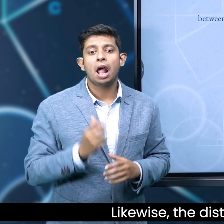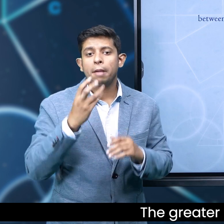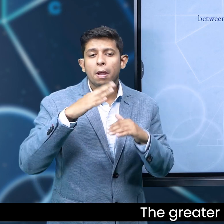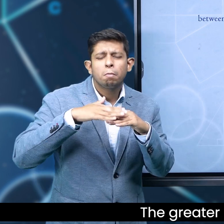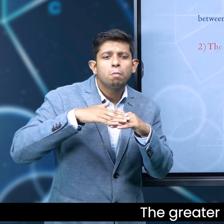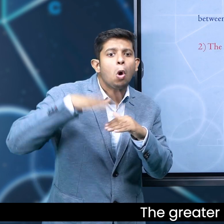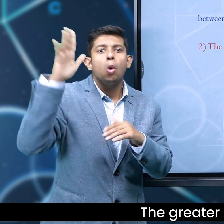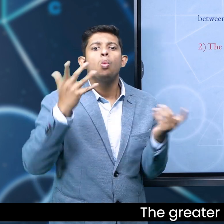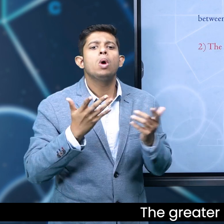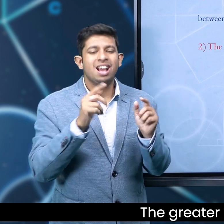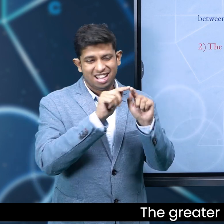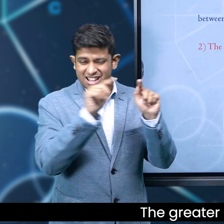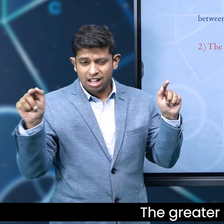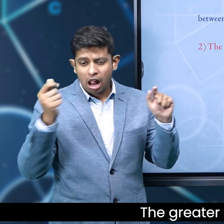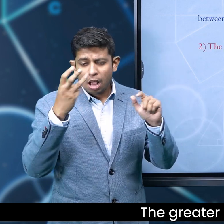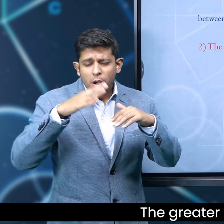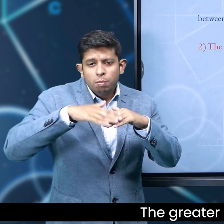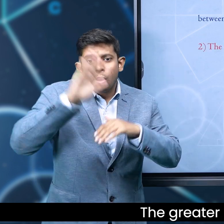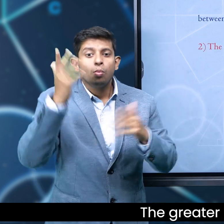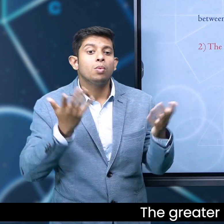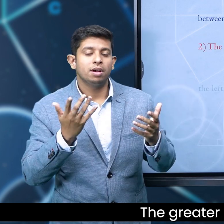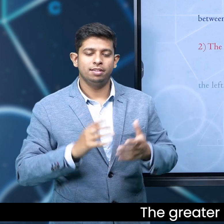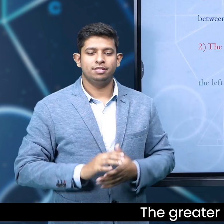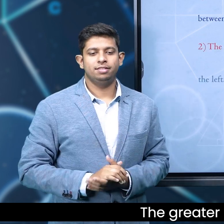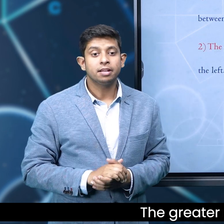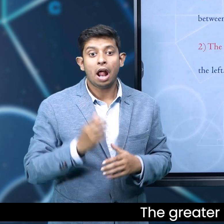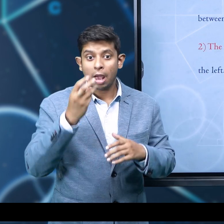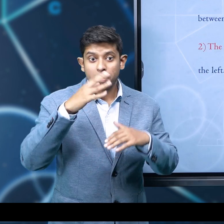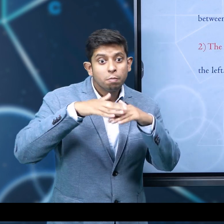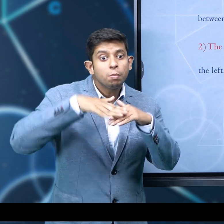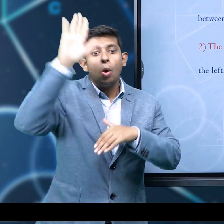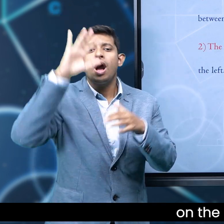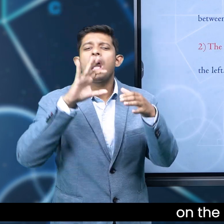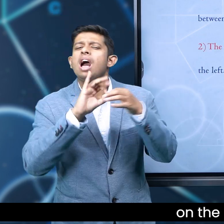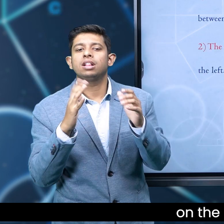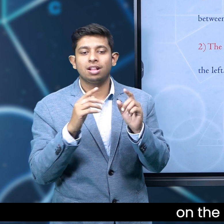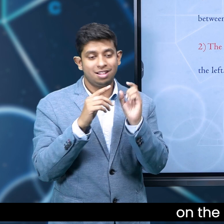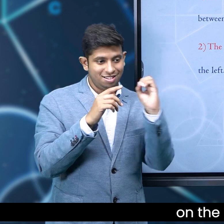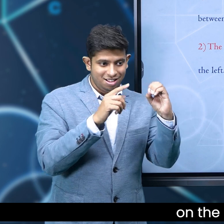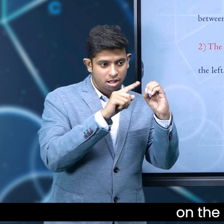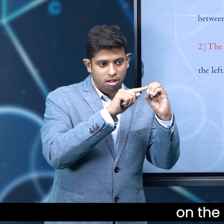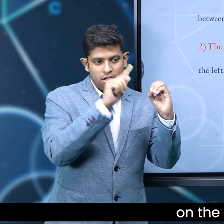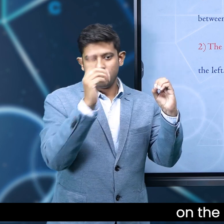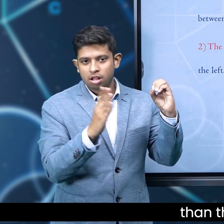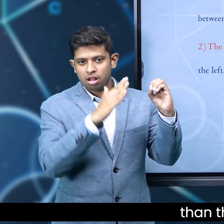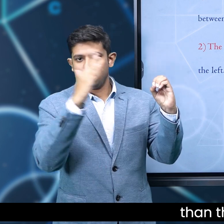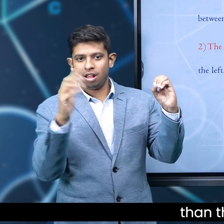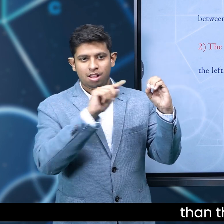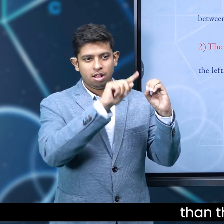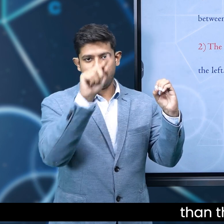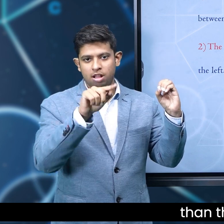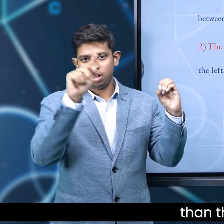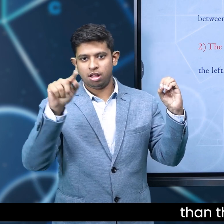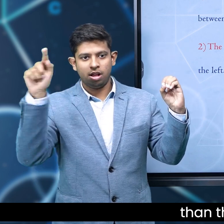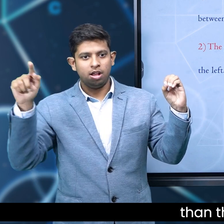The greater number on the number line. The number on the right is always greater than the number on the left.